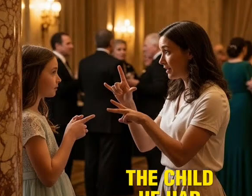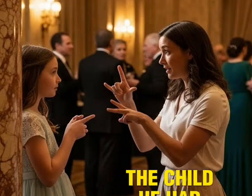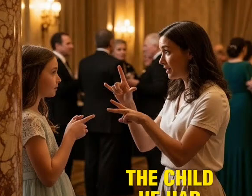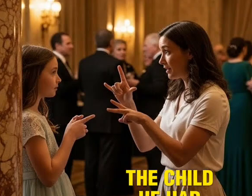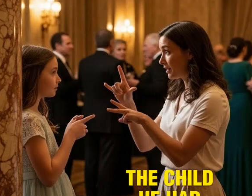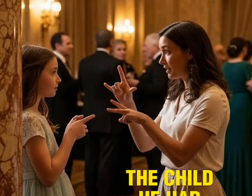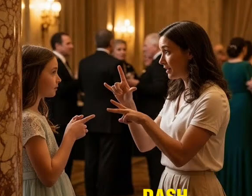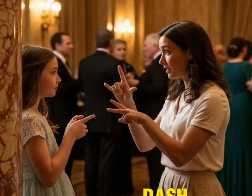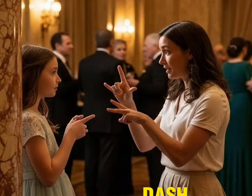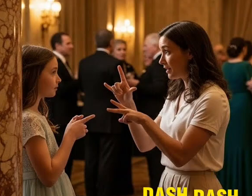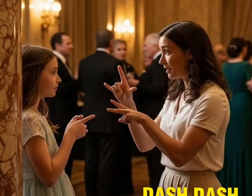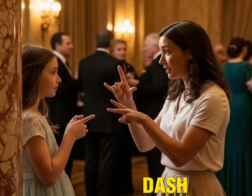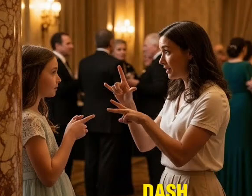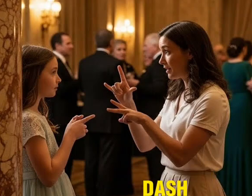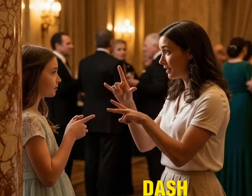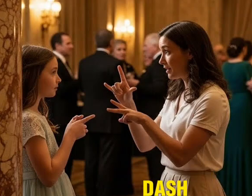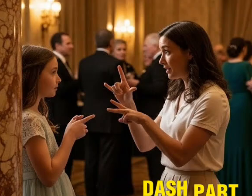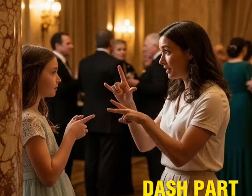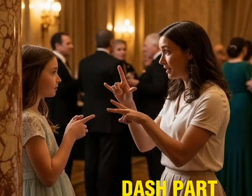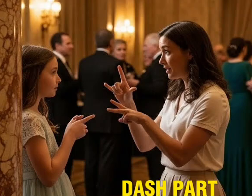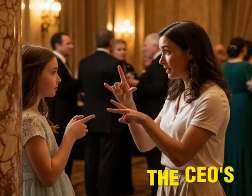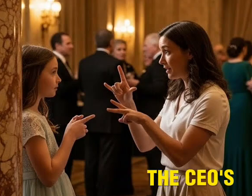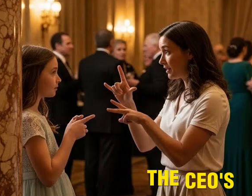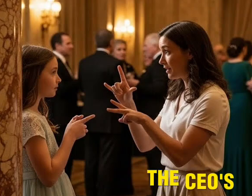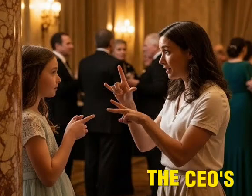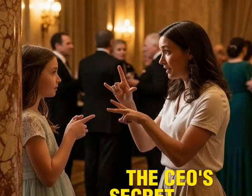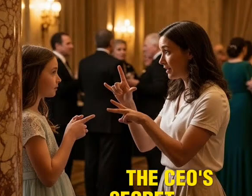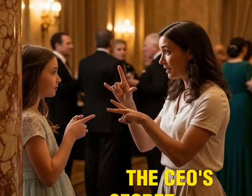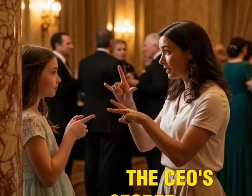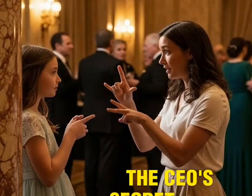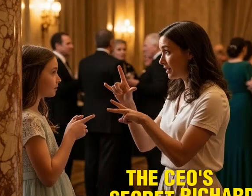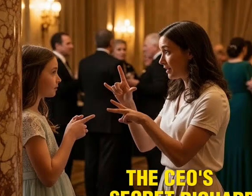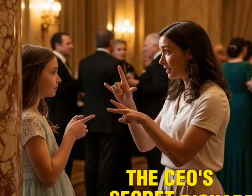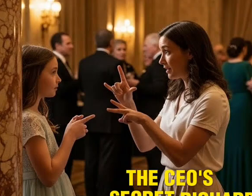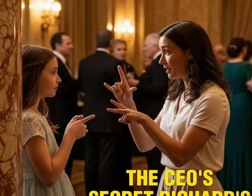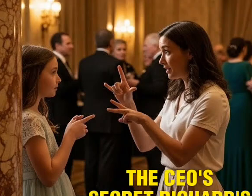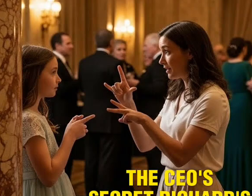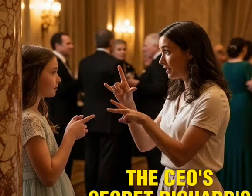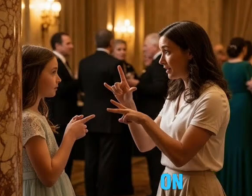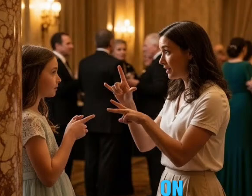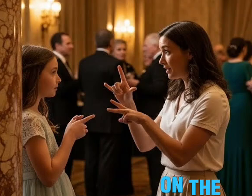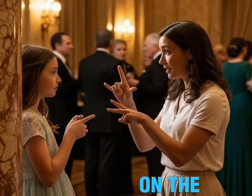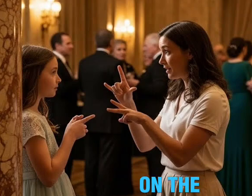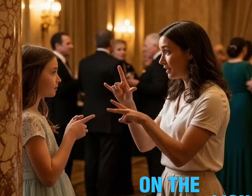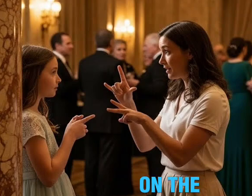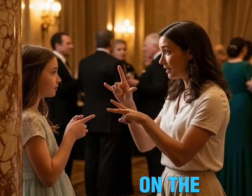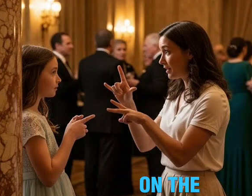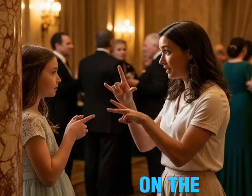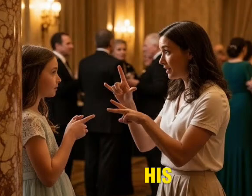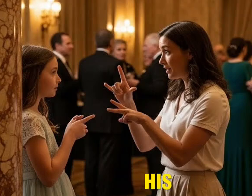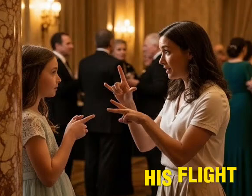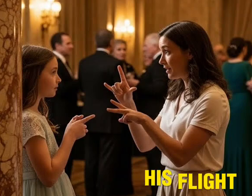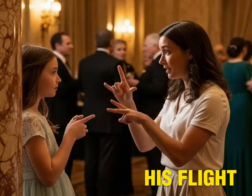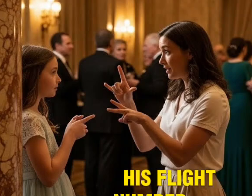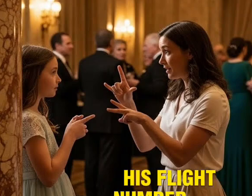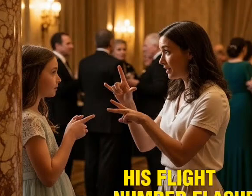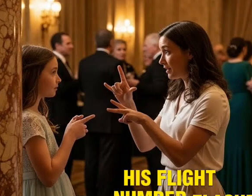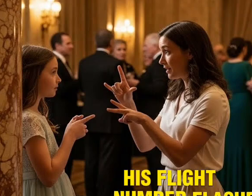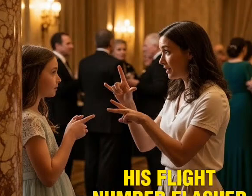met. Part 2: The CEO's Secret. Richard's grip tightened on the stuffed lion. His flight number flashed on the